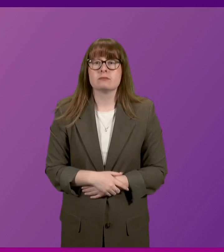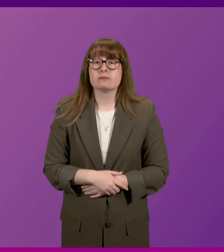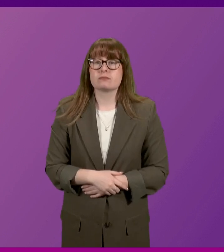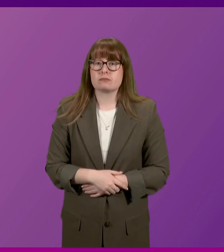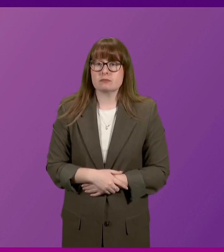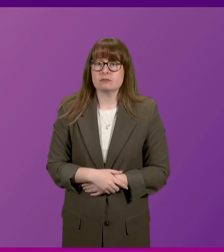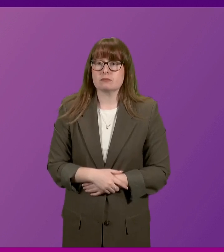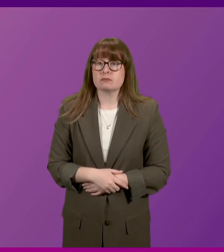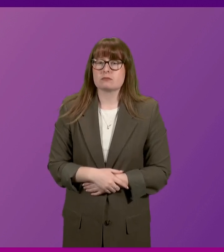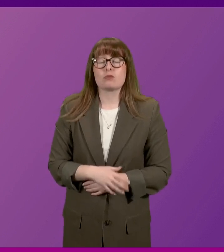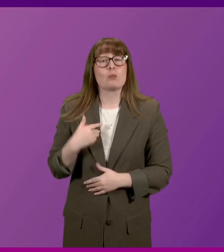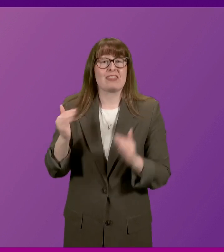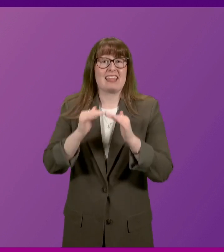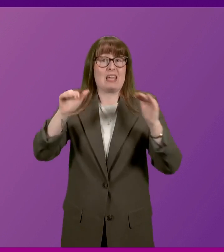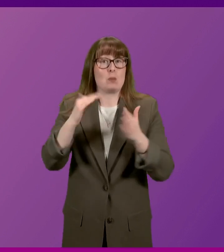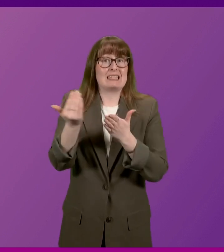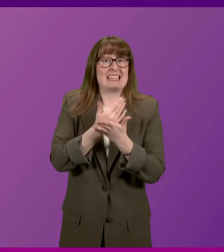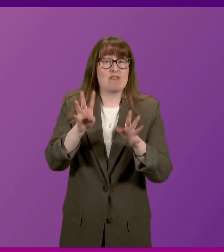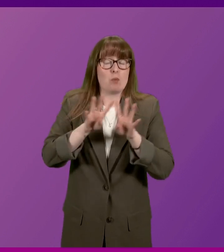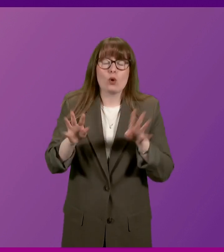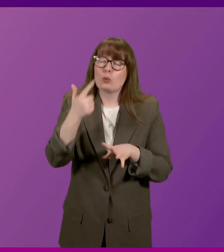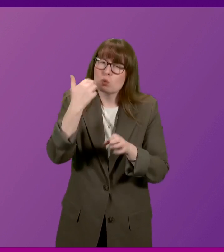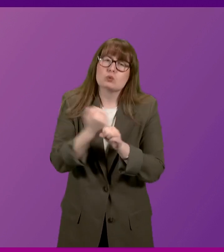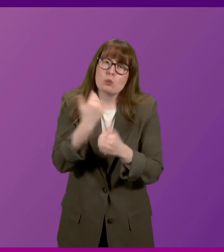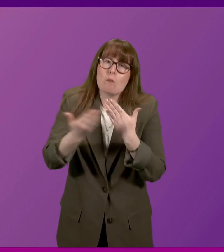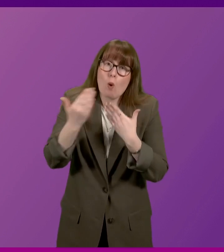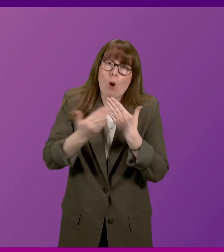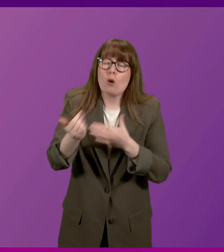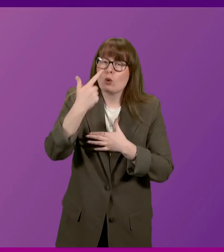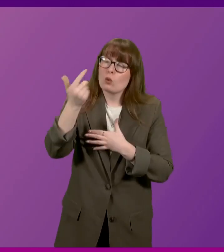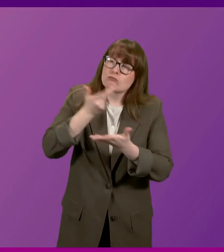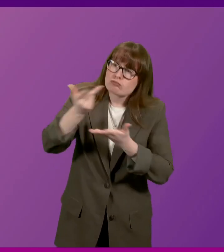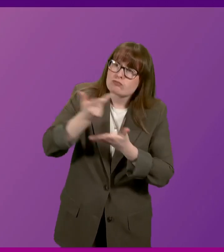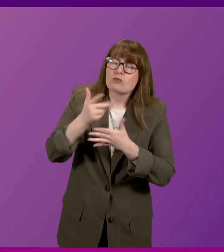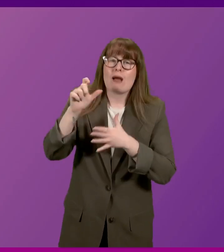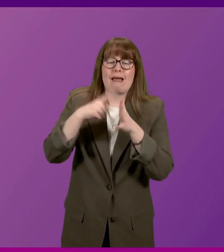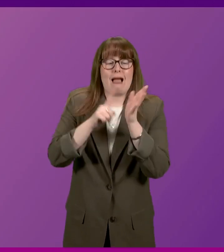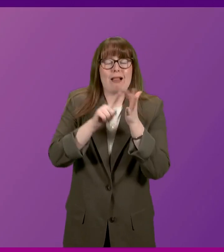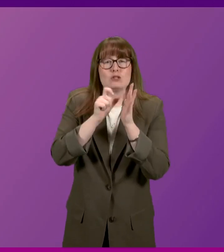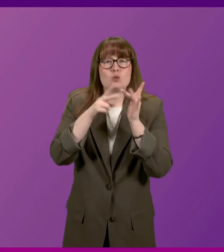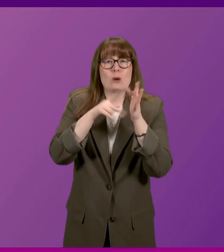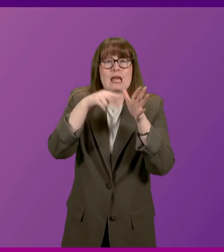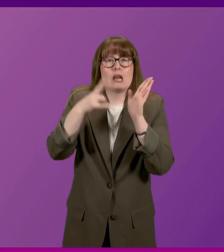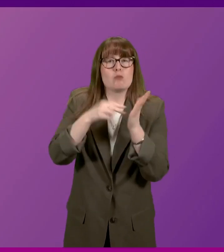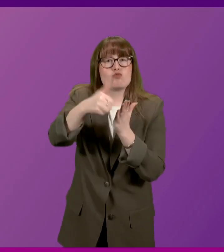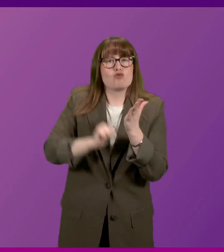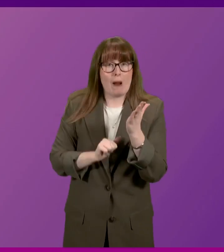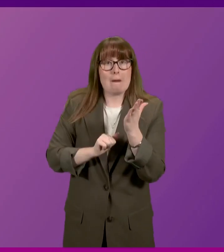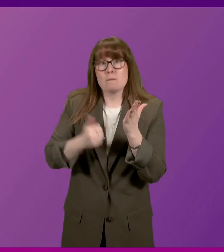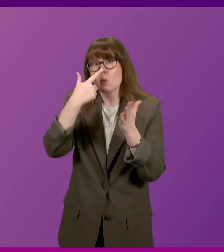The Equally Safe Board, we could do more, I think, to talk to those leading on the Caledonian programme, but we have